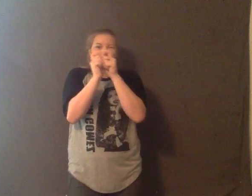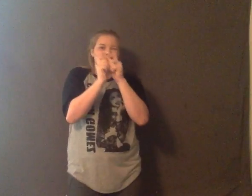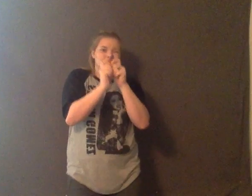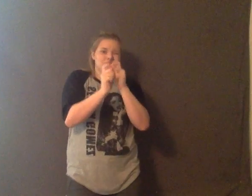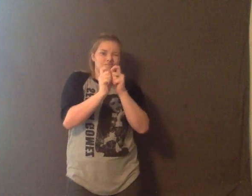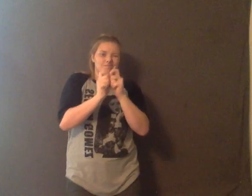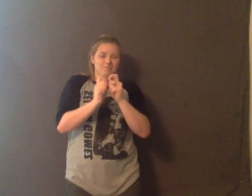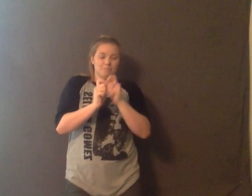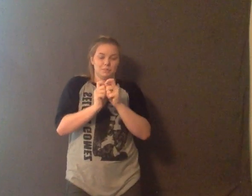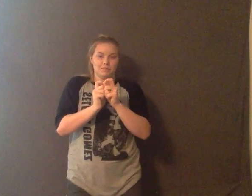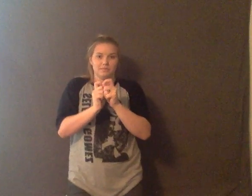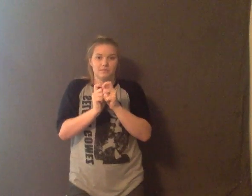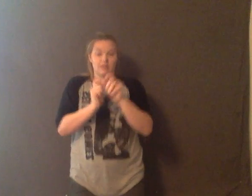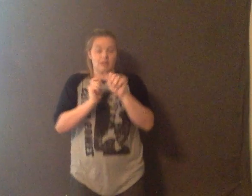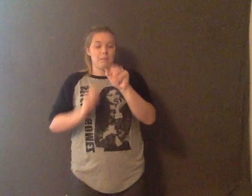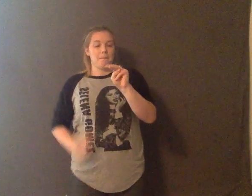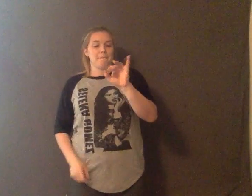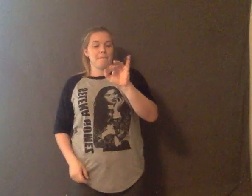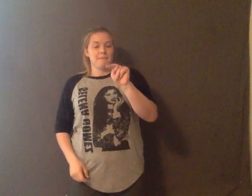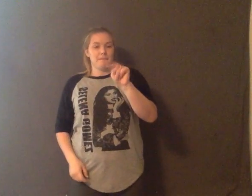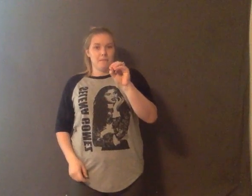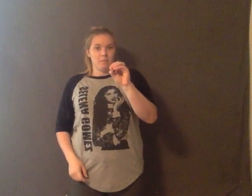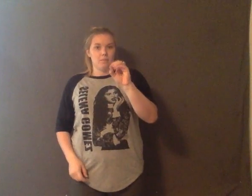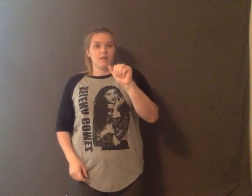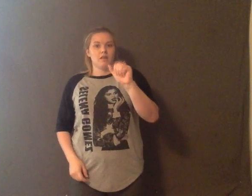nitrogen into amino acids and then make protein. Any